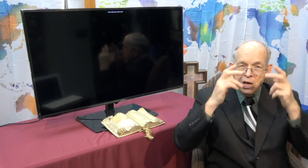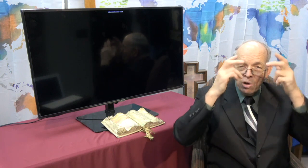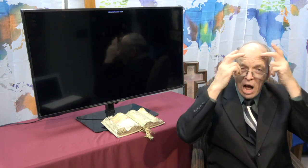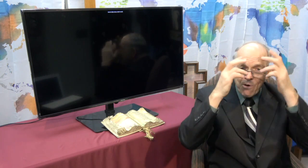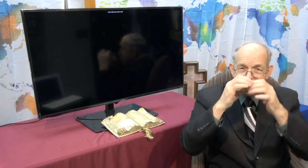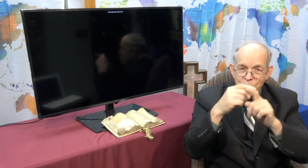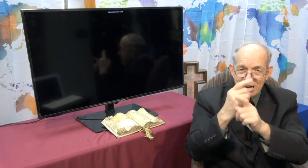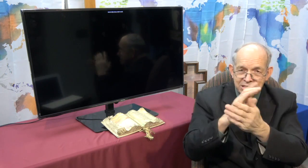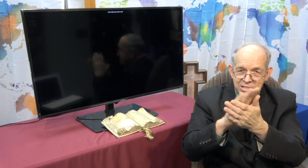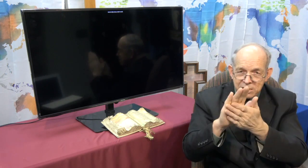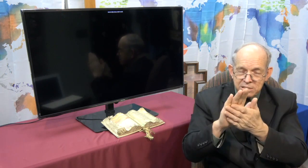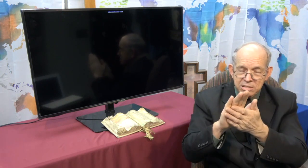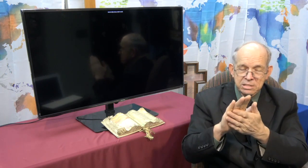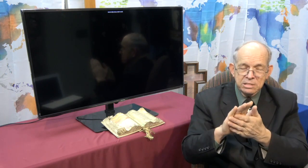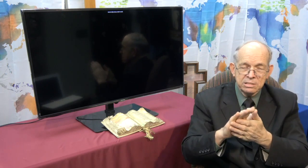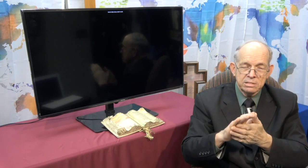Now, cover of righteousness.